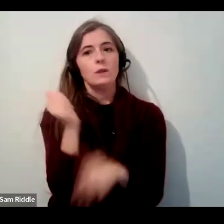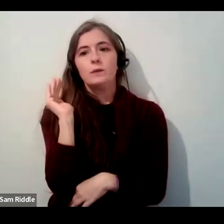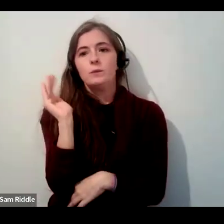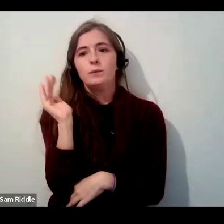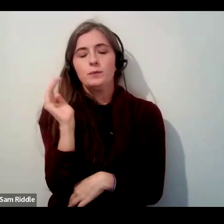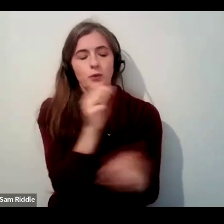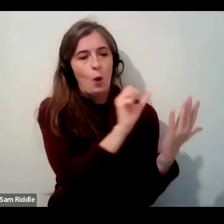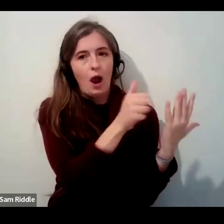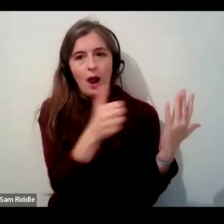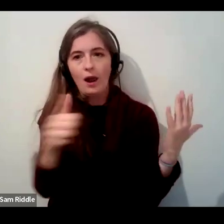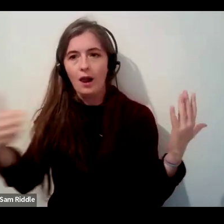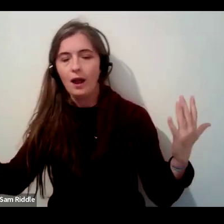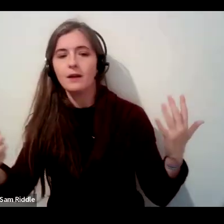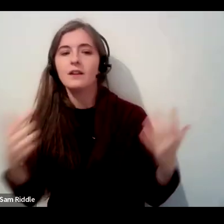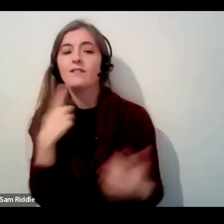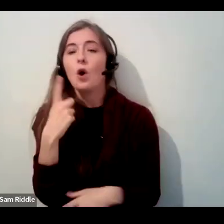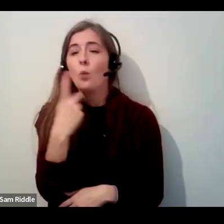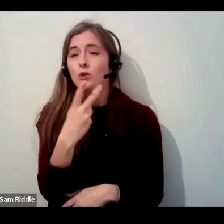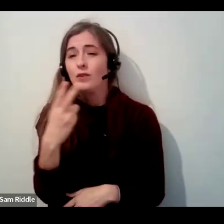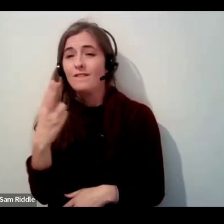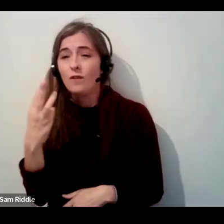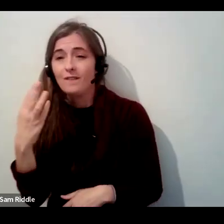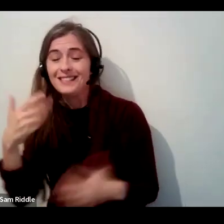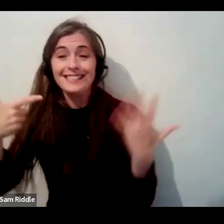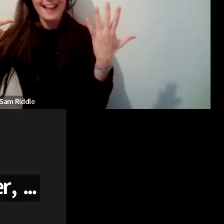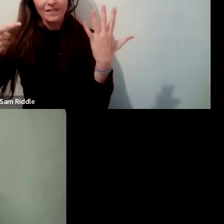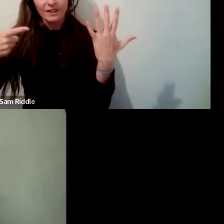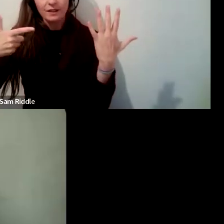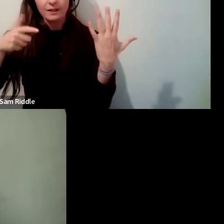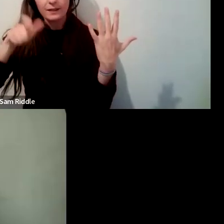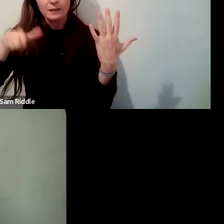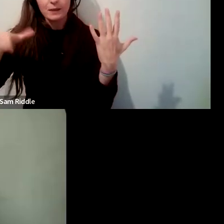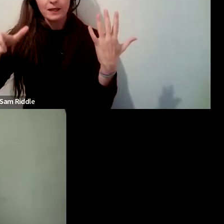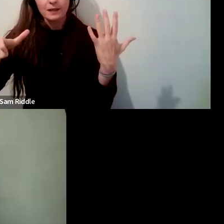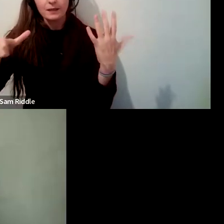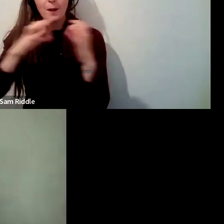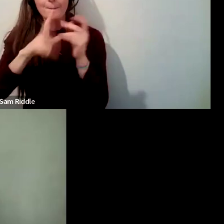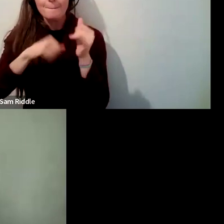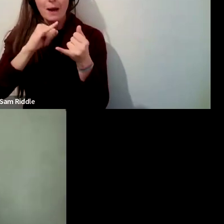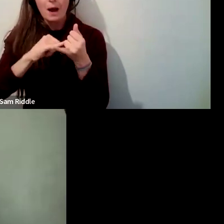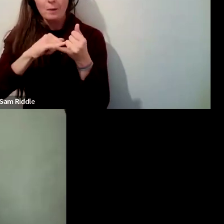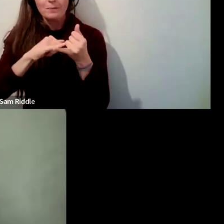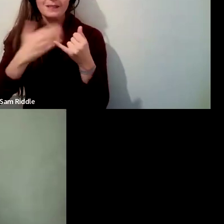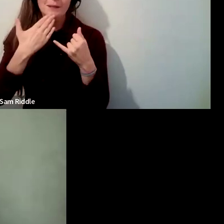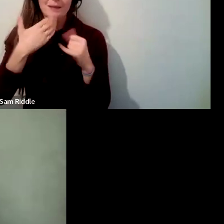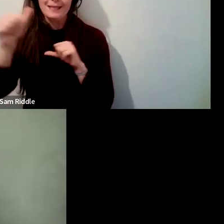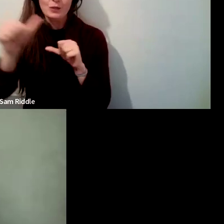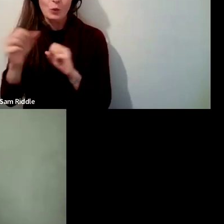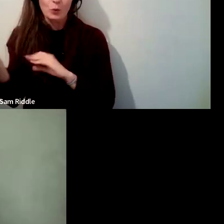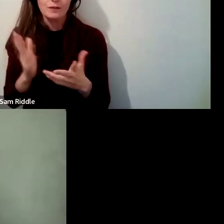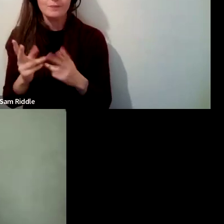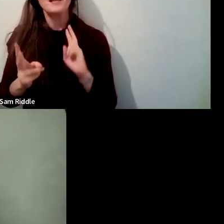we're to get everybody in. And I've got 1, 2, 3, 4, I've got 7 speakers. So Barb's over to you. Keep it short and to the point now,